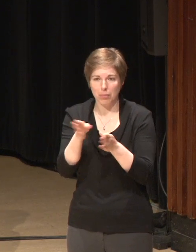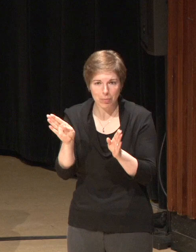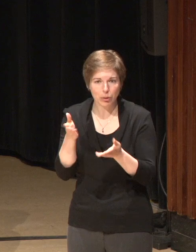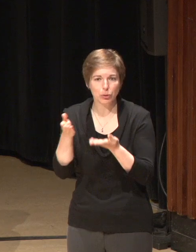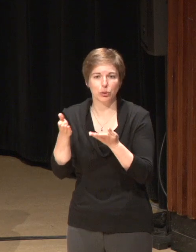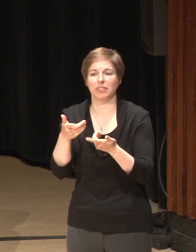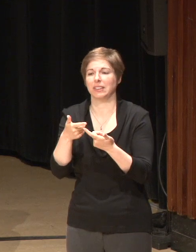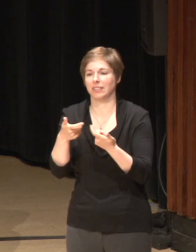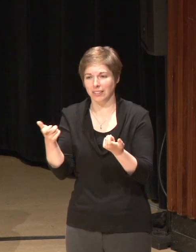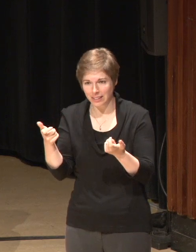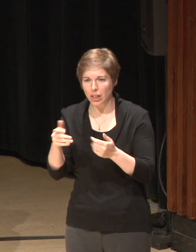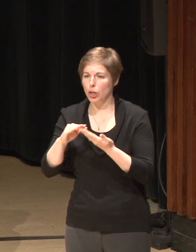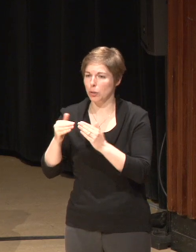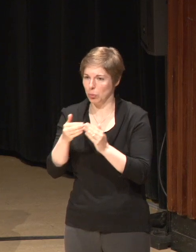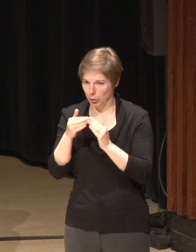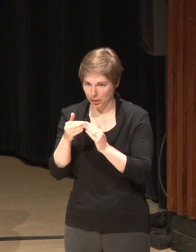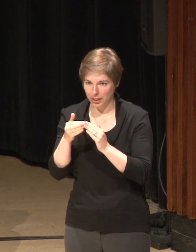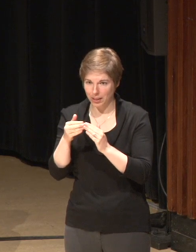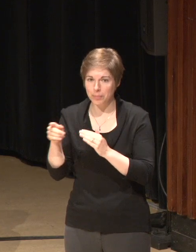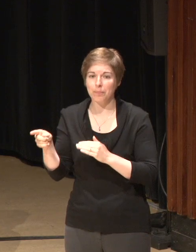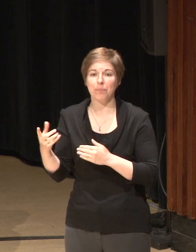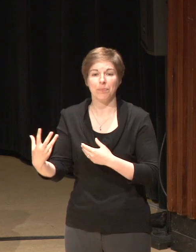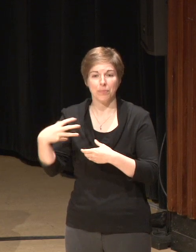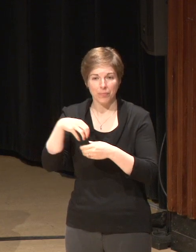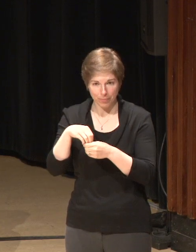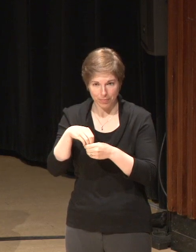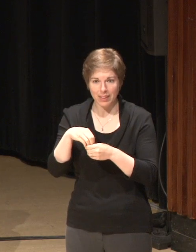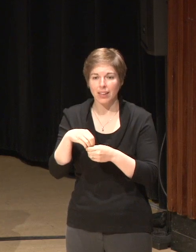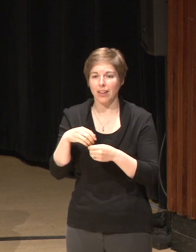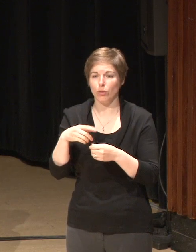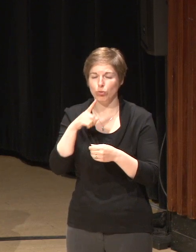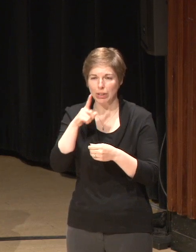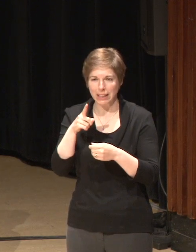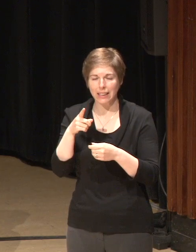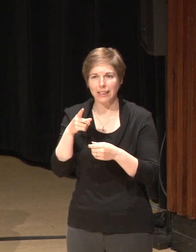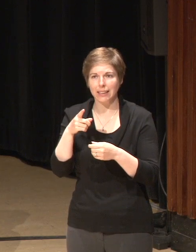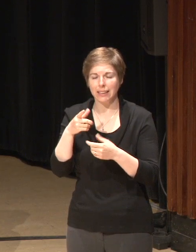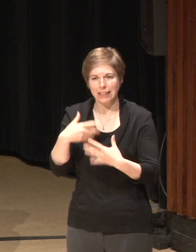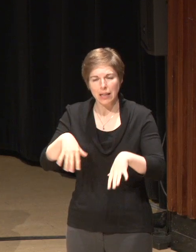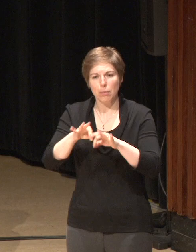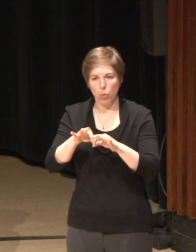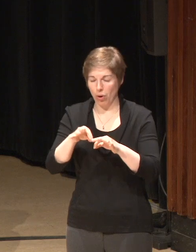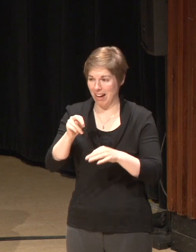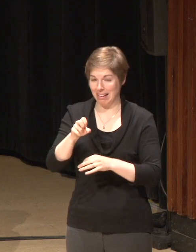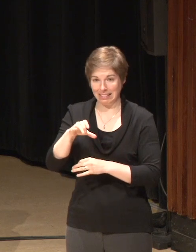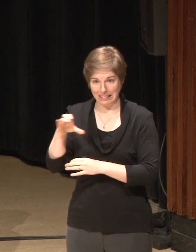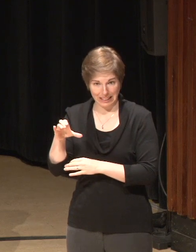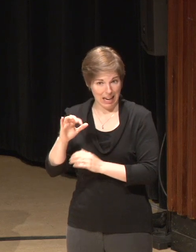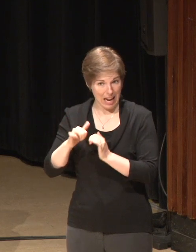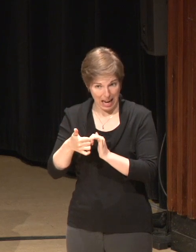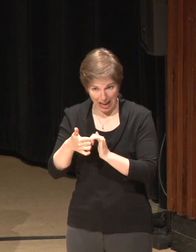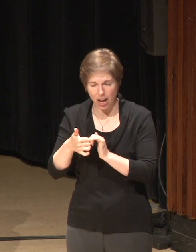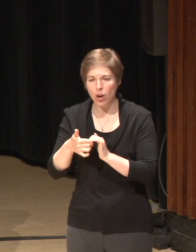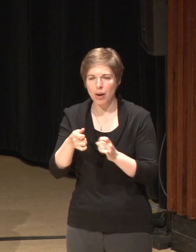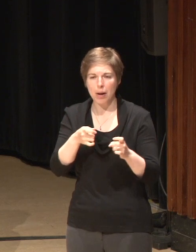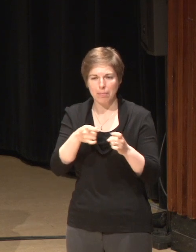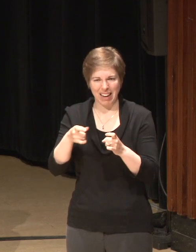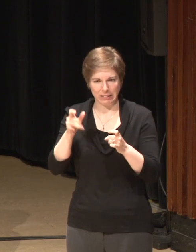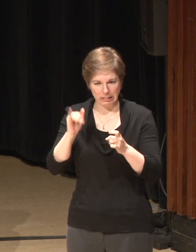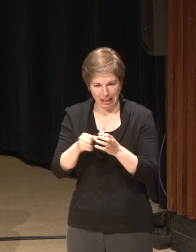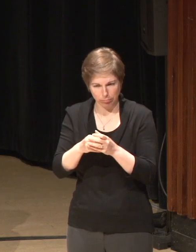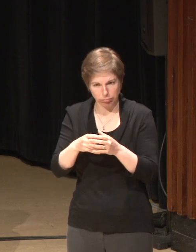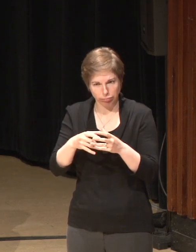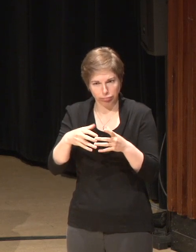serving as one of our vice presidents in shepherding and managing the most significant investment in the college's history is key.